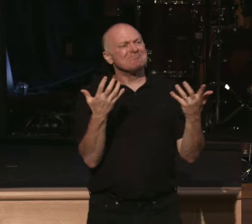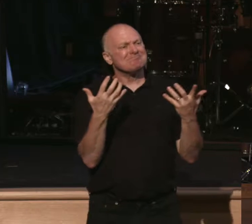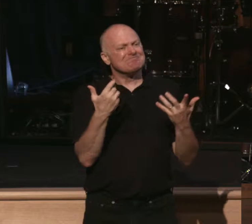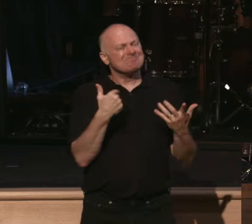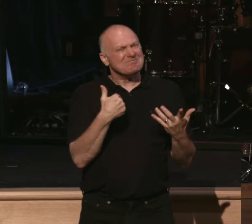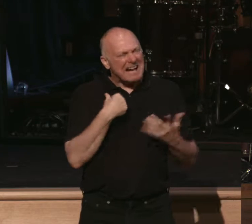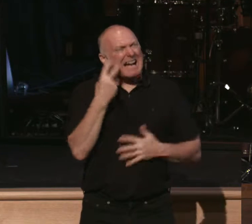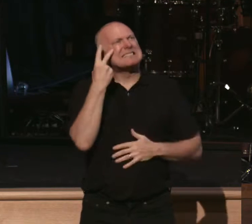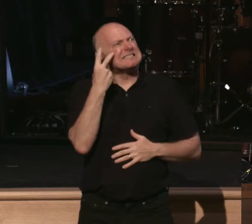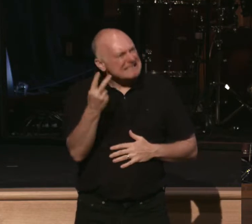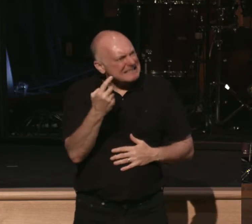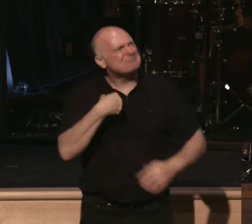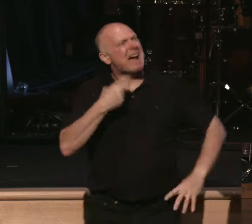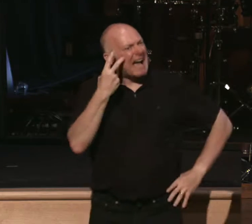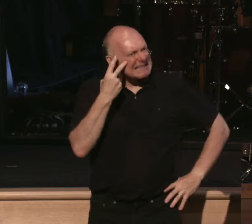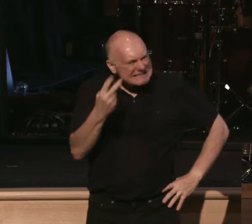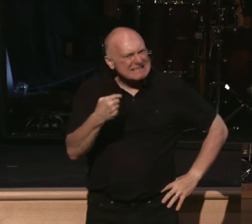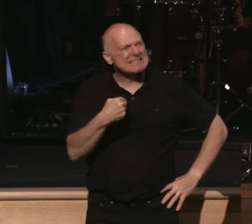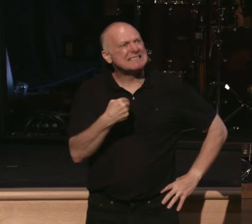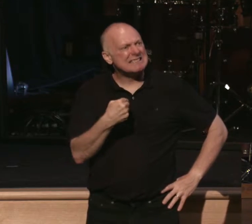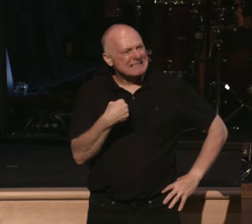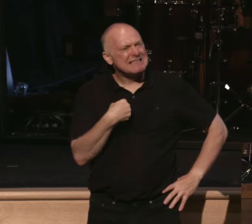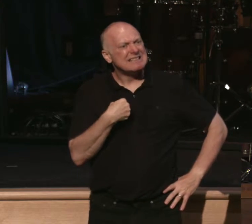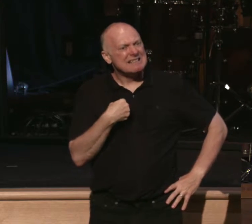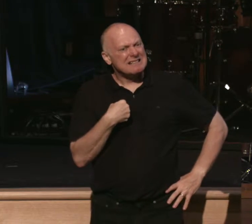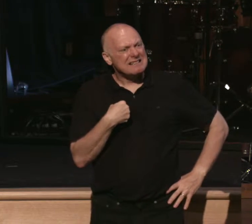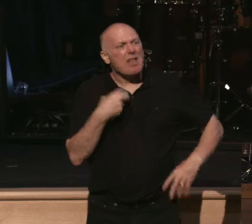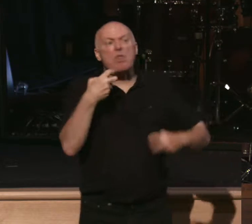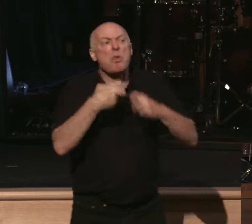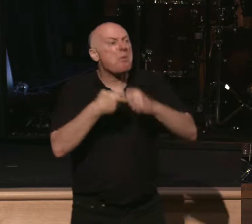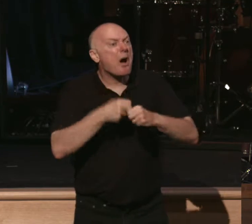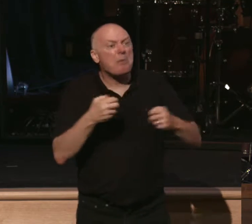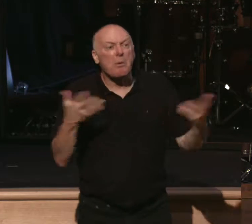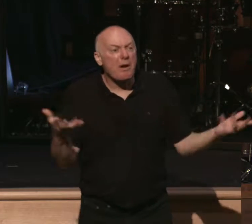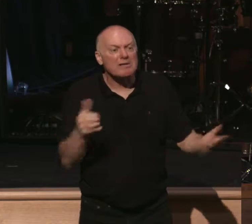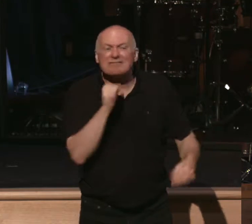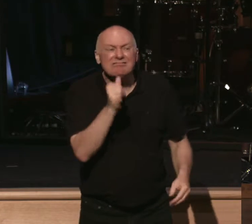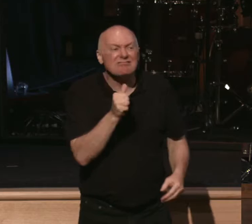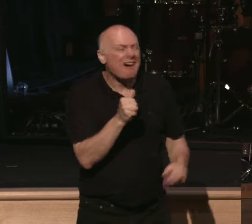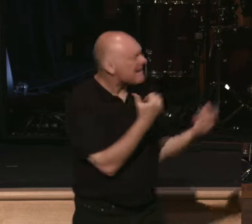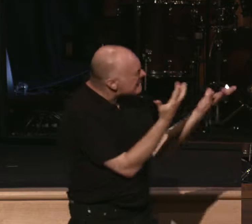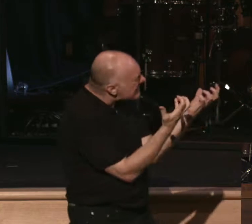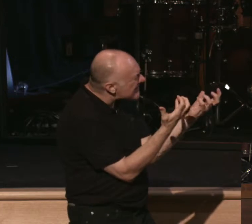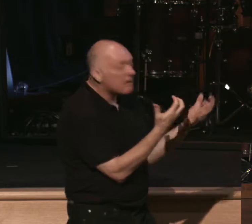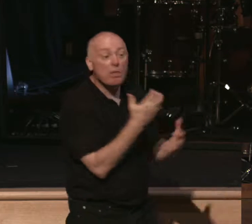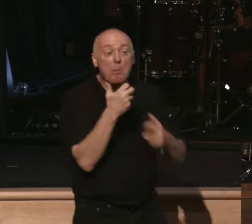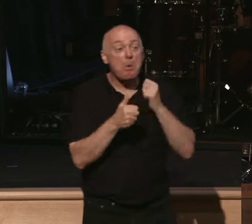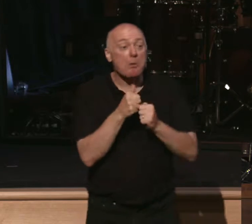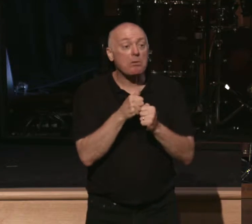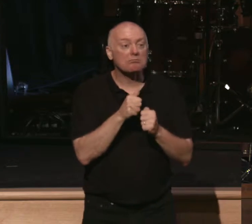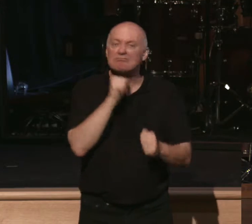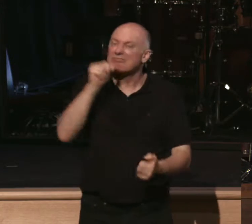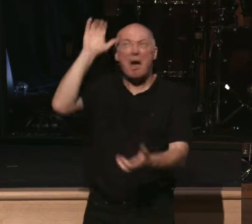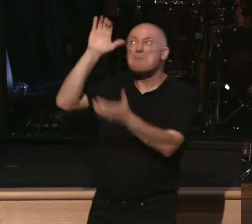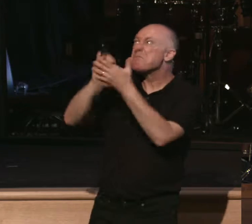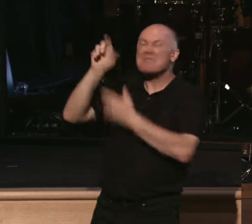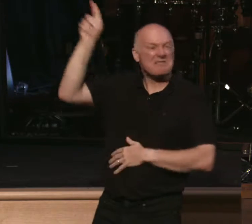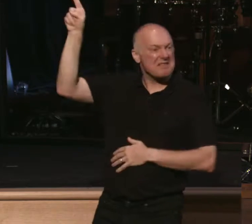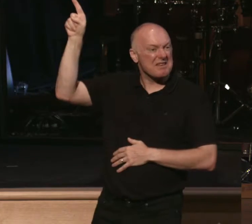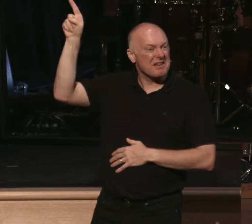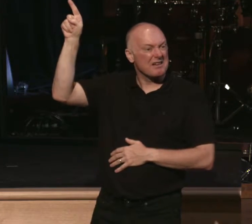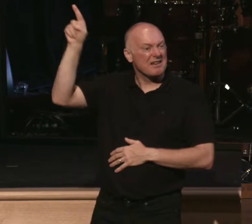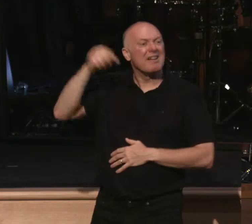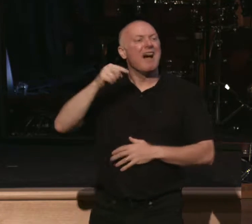I can see that the ultimate problem here is not my lust, but it's my unbelief, and how that leads to focus